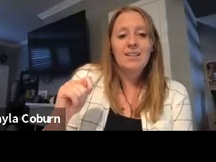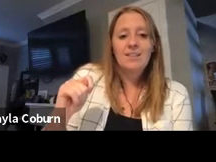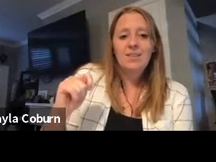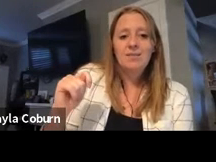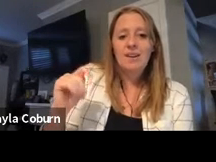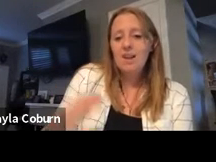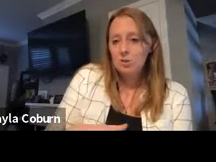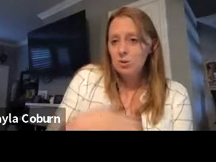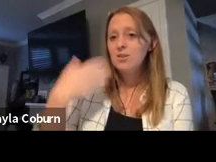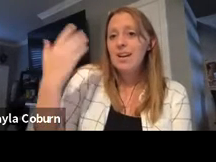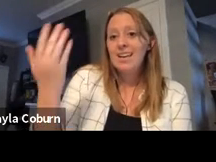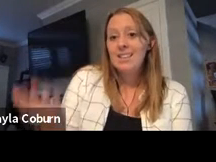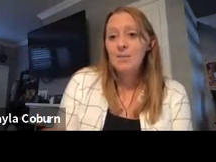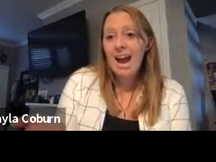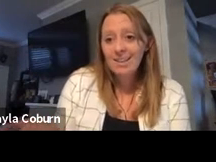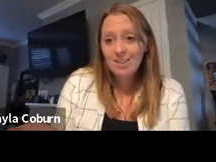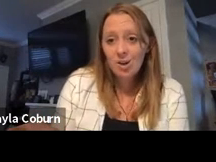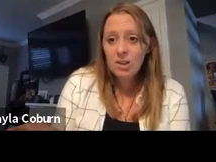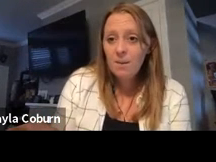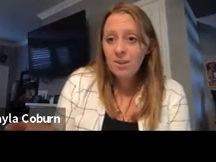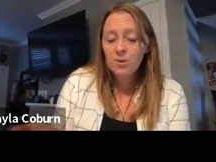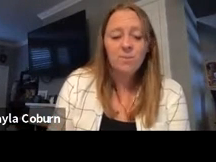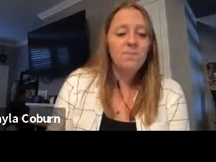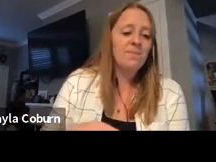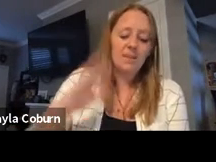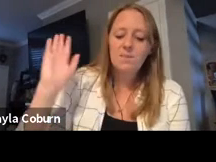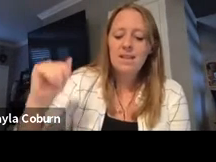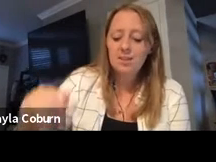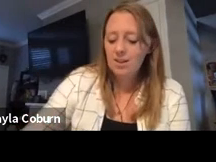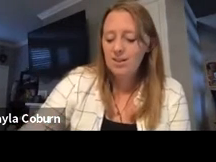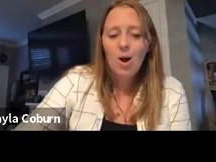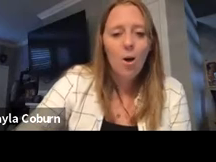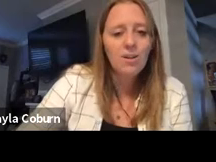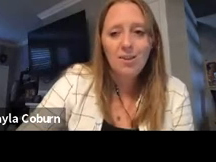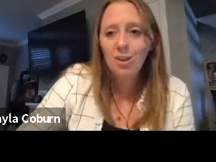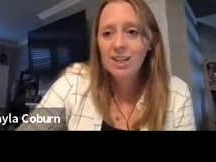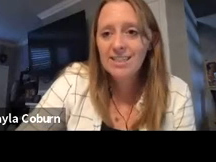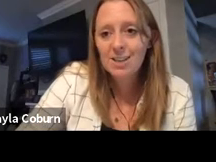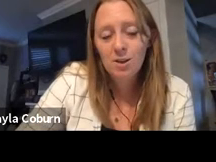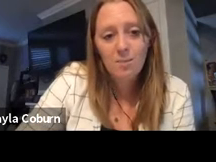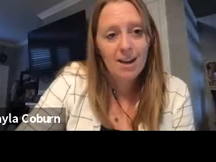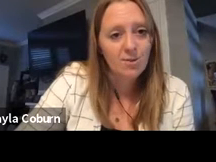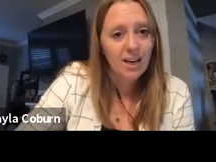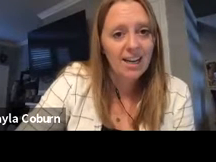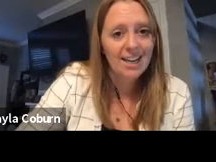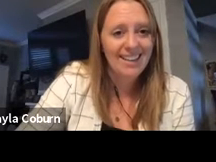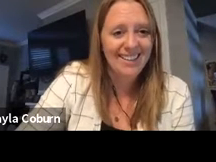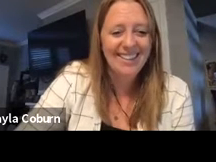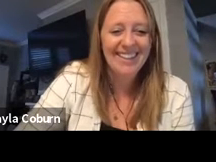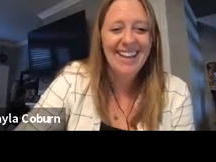can eventually try to get them to ask to go to the bathroom, but that's a whole nother learning session of potty